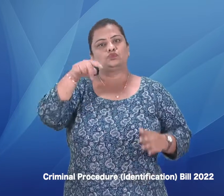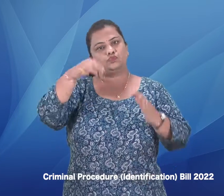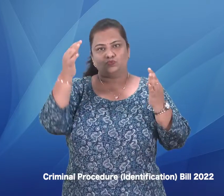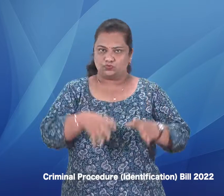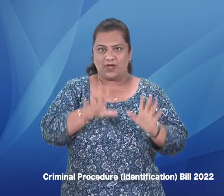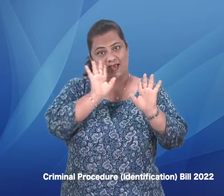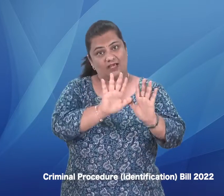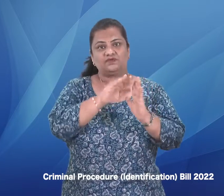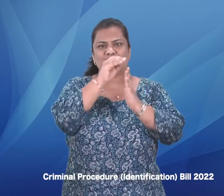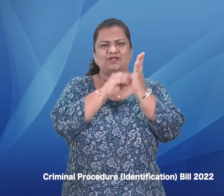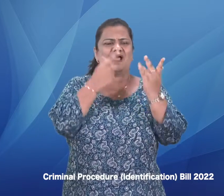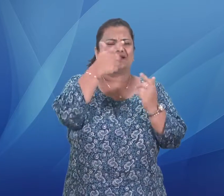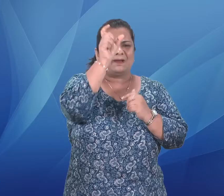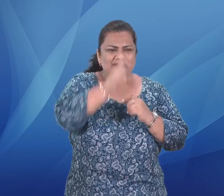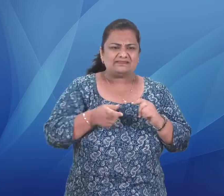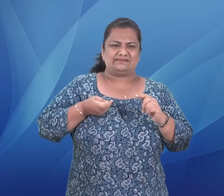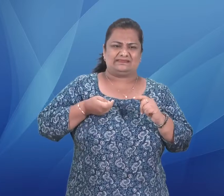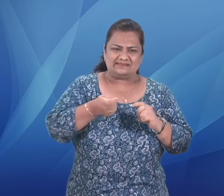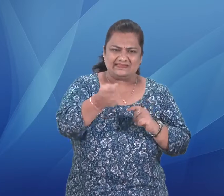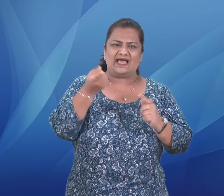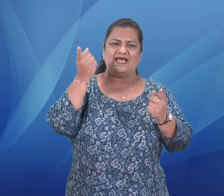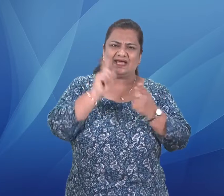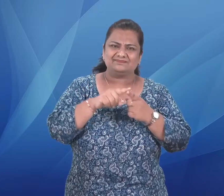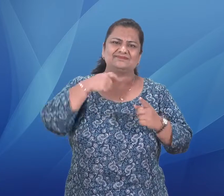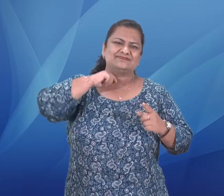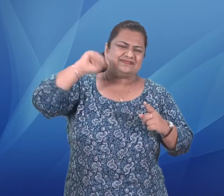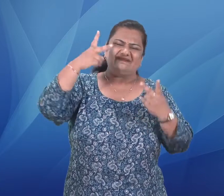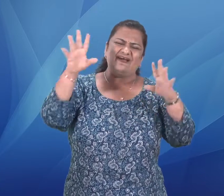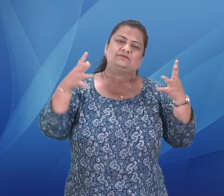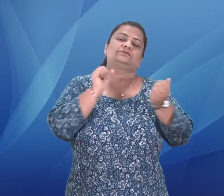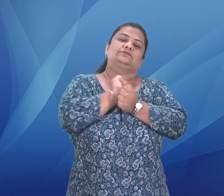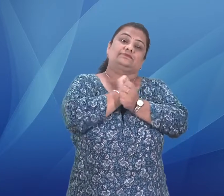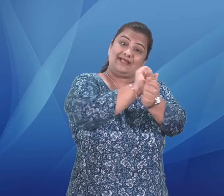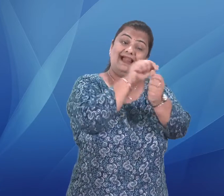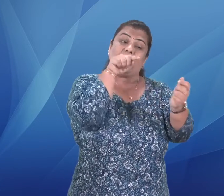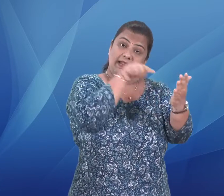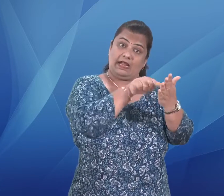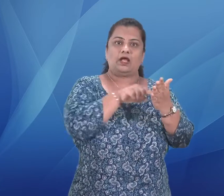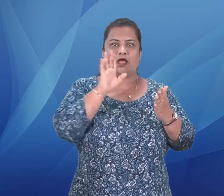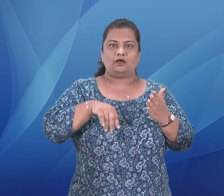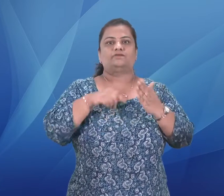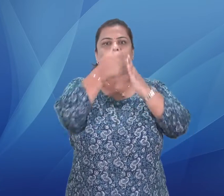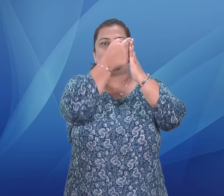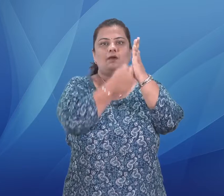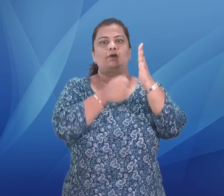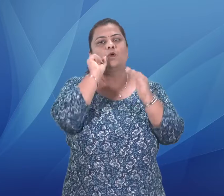and analysis of physical and biological samples, including the retina and iris scans of the convicted, arrested, and